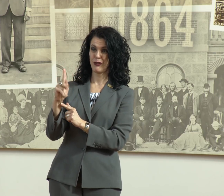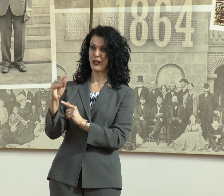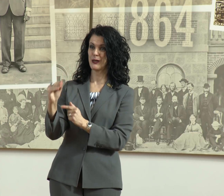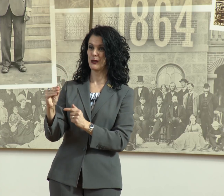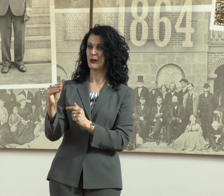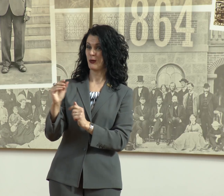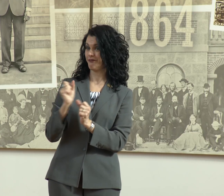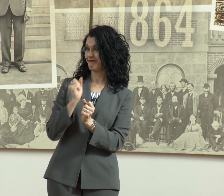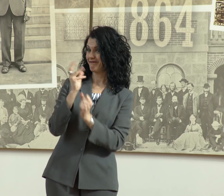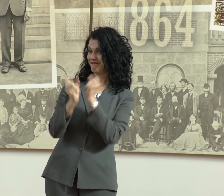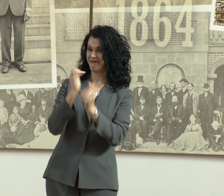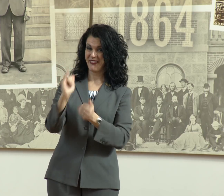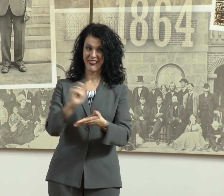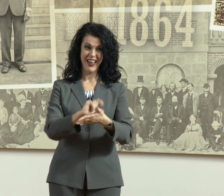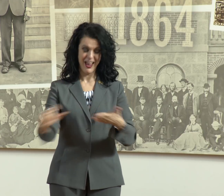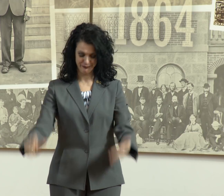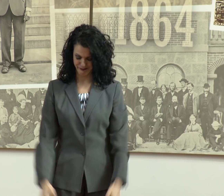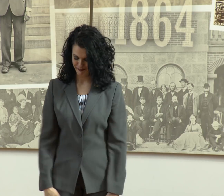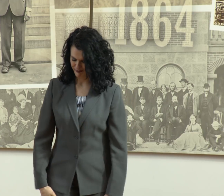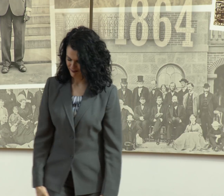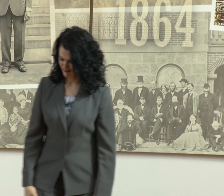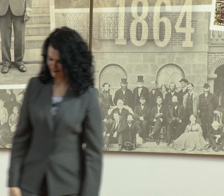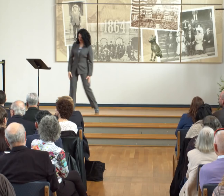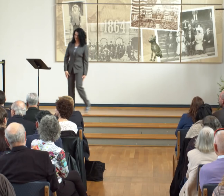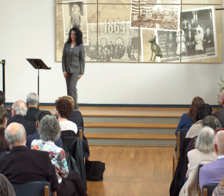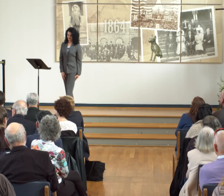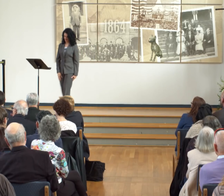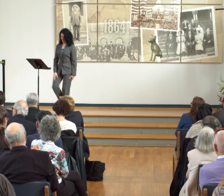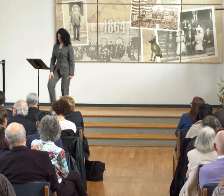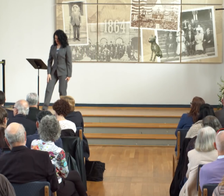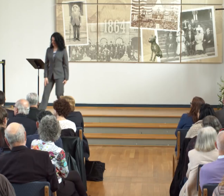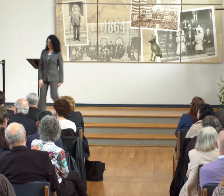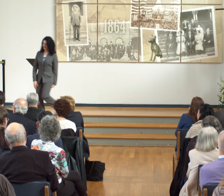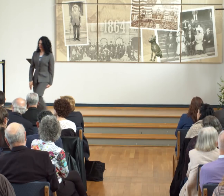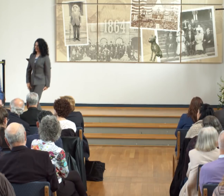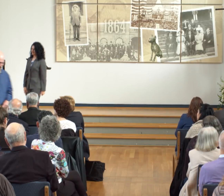23. I'd now like to ask Kelby Brick to come share this verse with you.